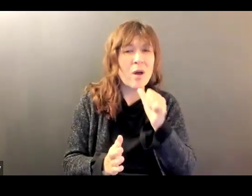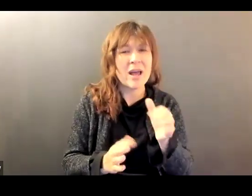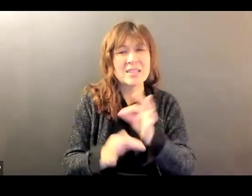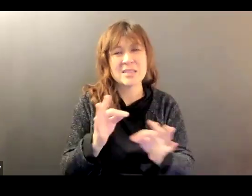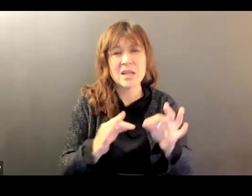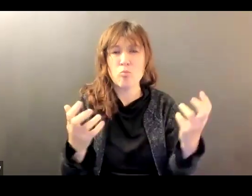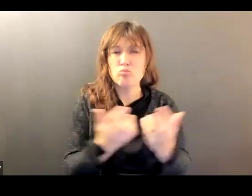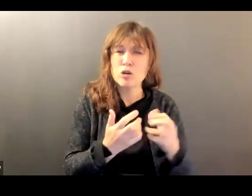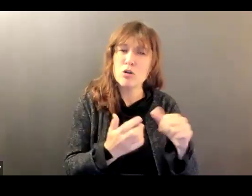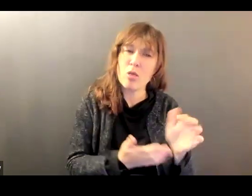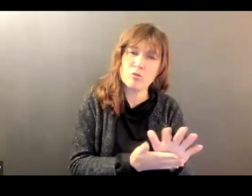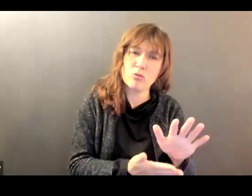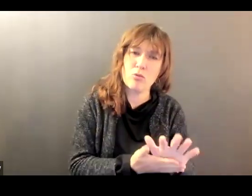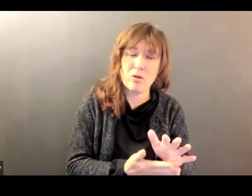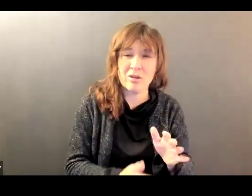no.